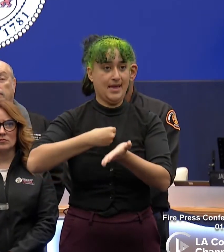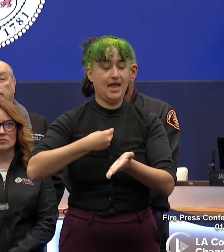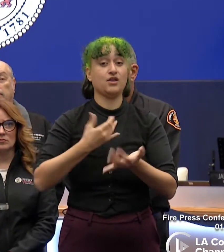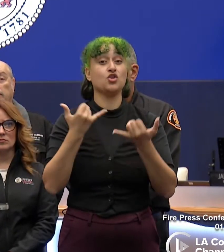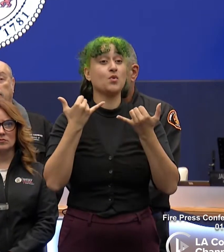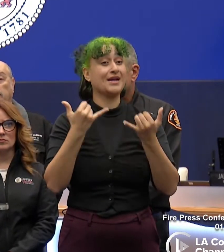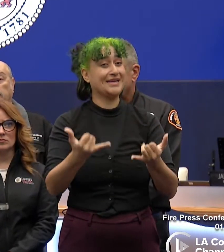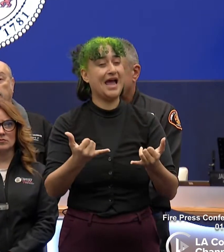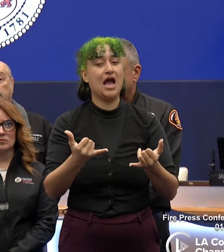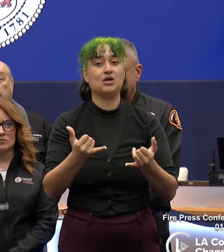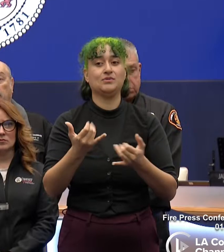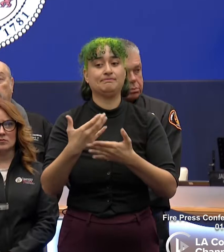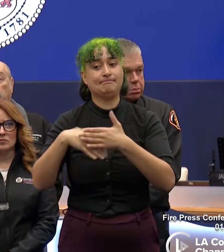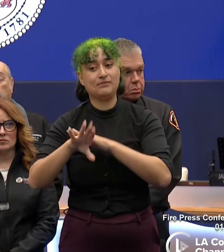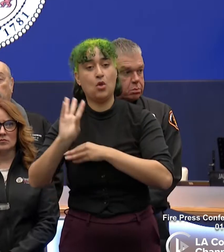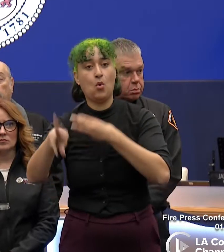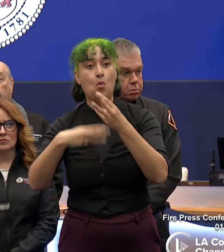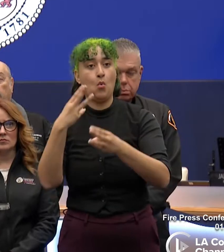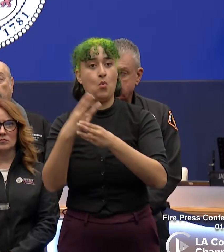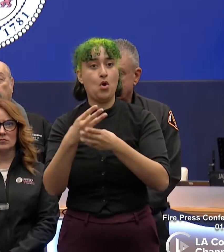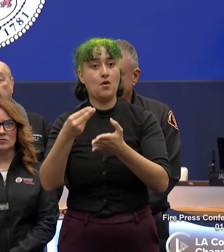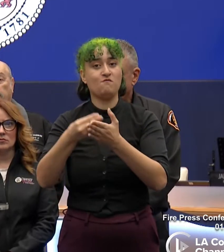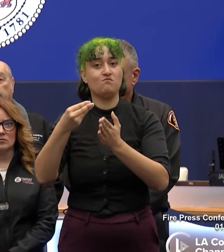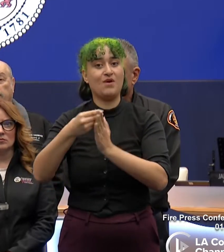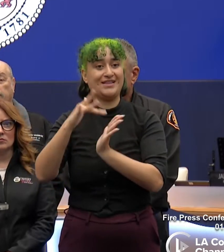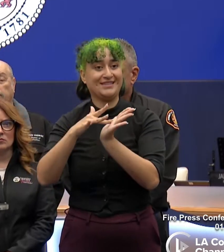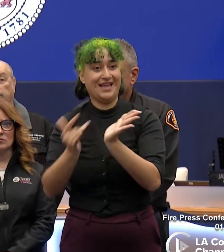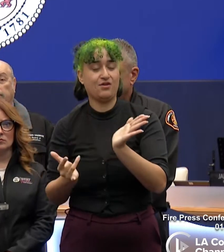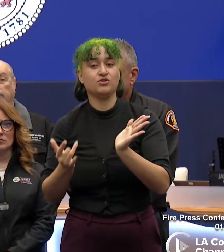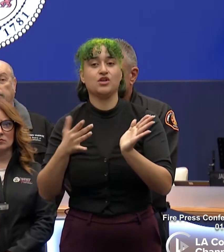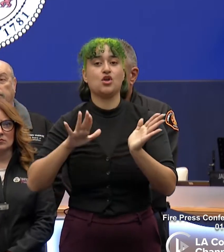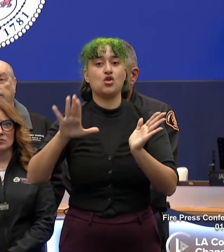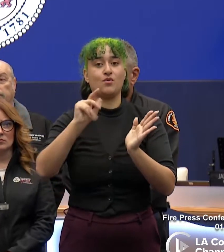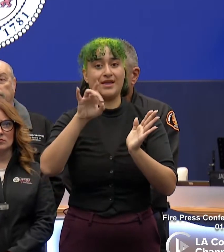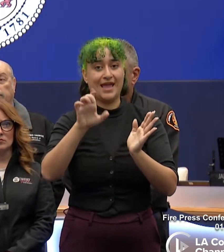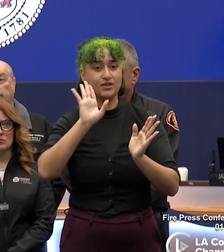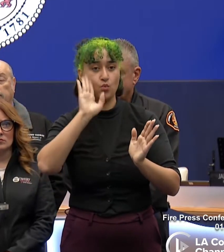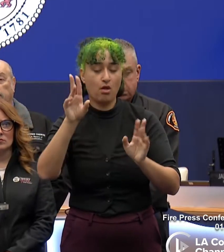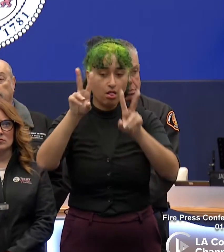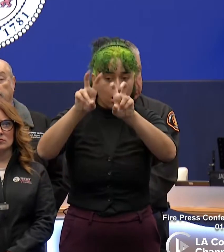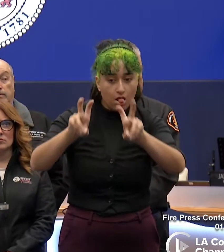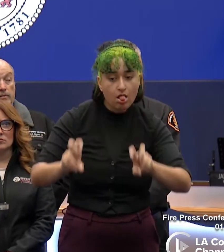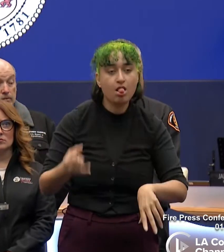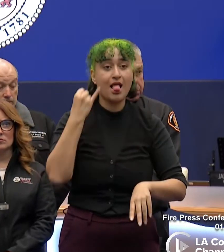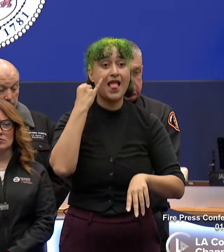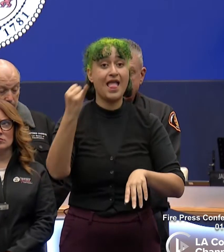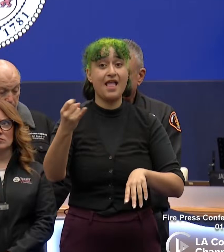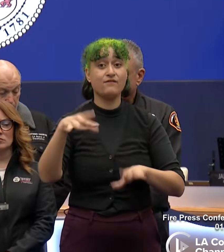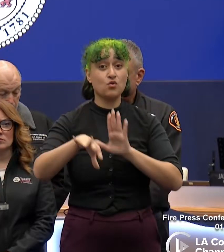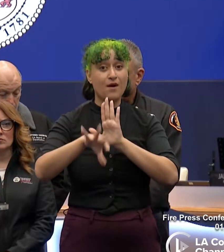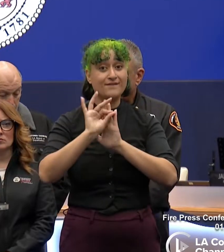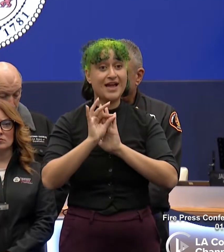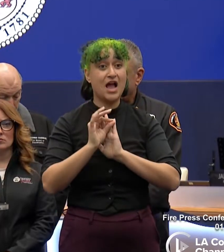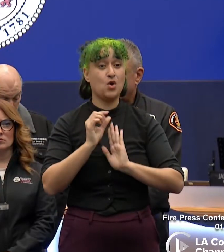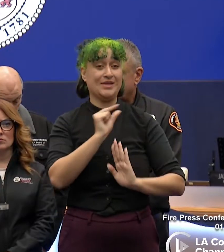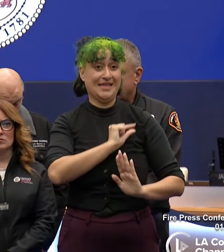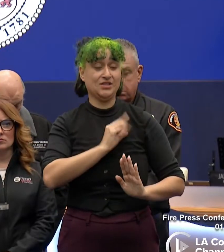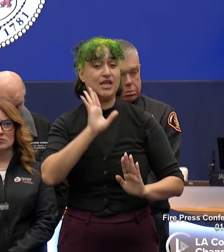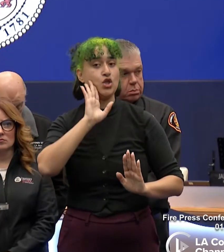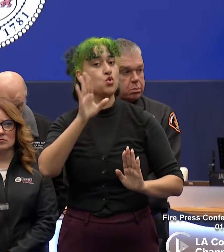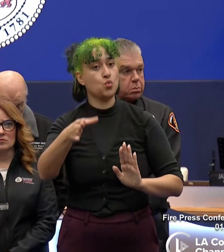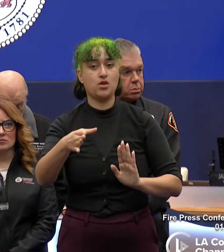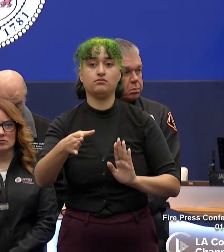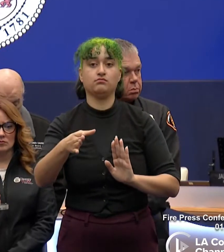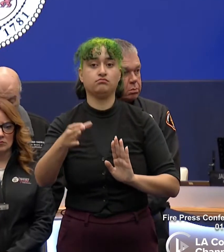you are now entering into the world of price gouging. Your case will get looked at, and if you are found guilty of it, you will